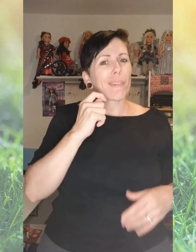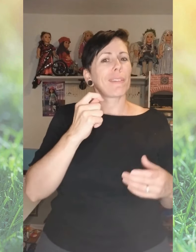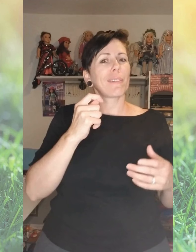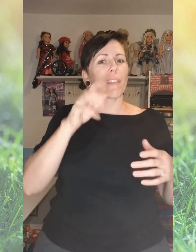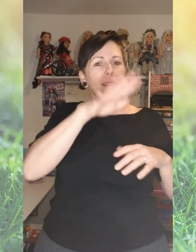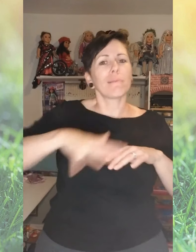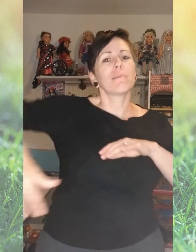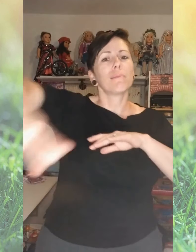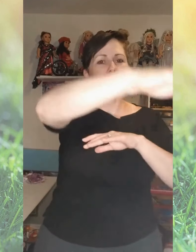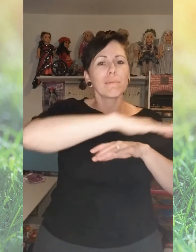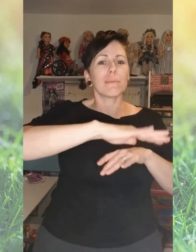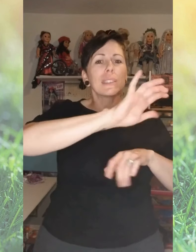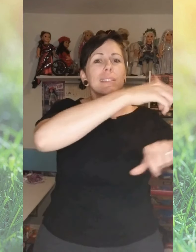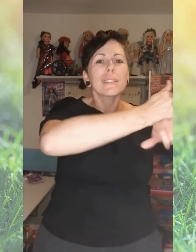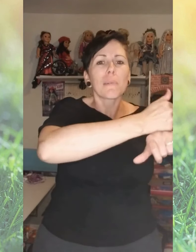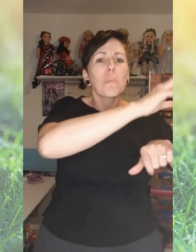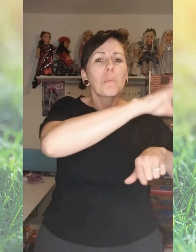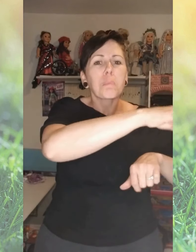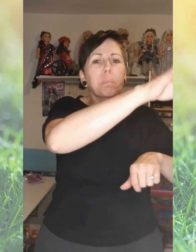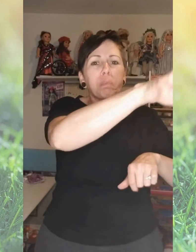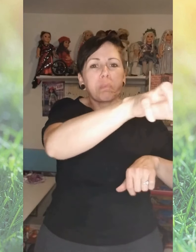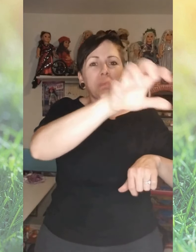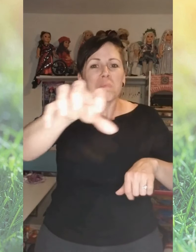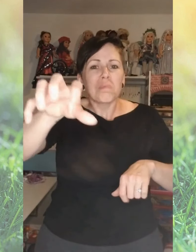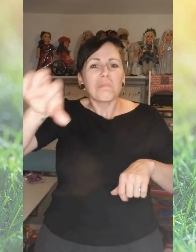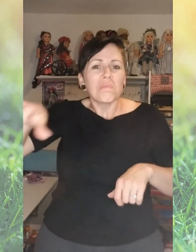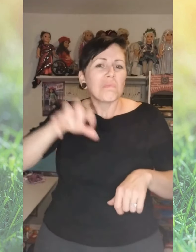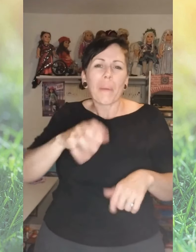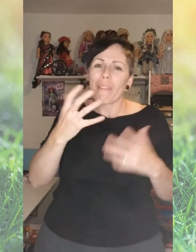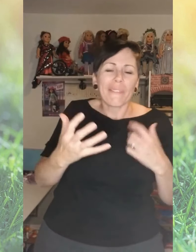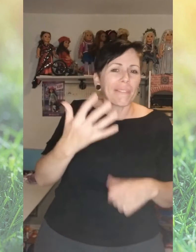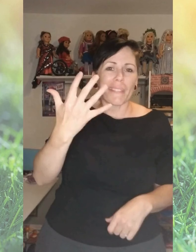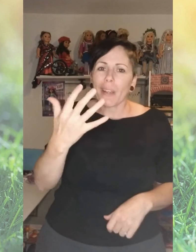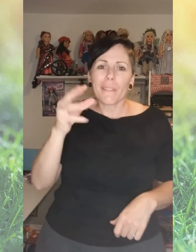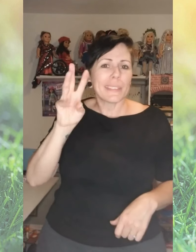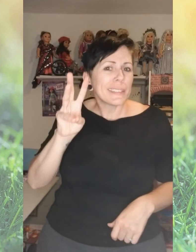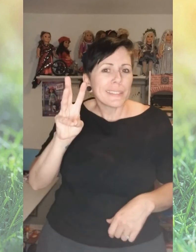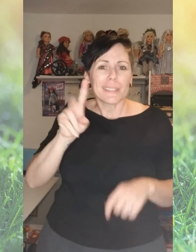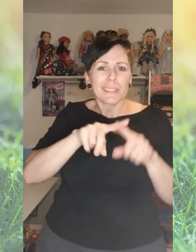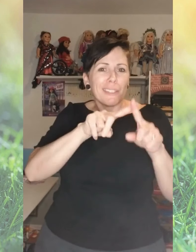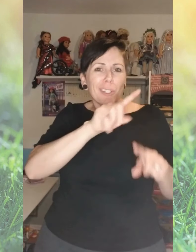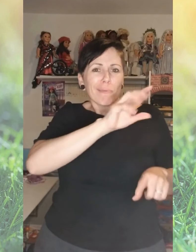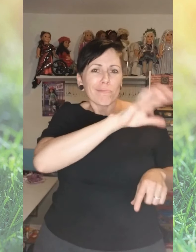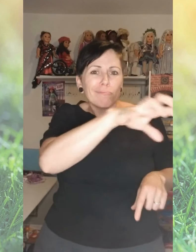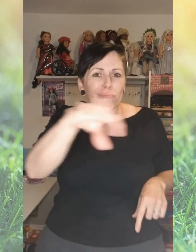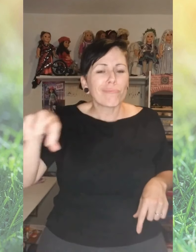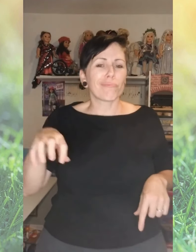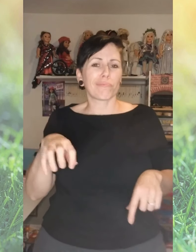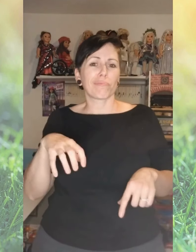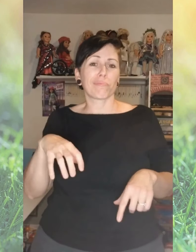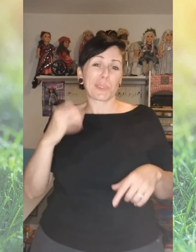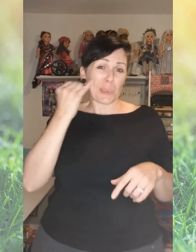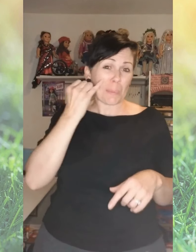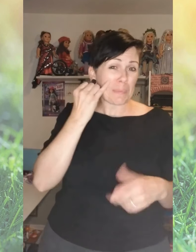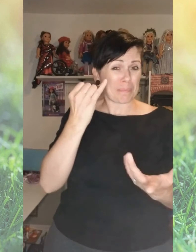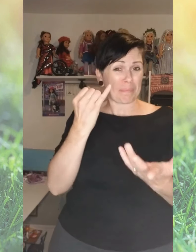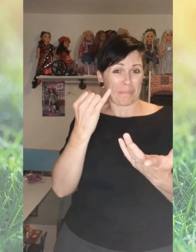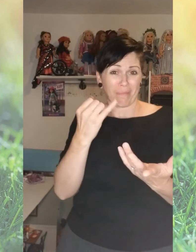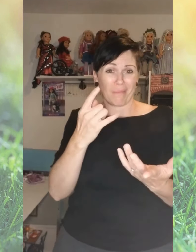And if you maybe you're the kind of person who runs out of steam and or you're going through like a motivation slump in terms of